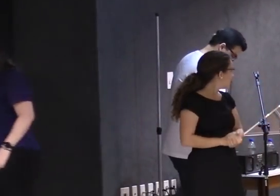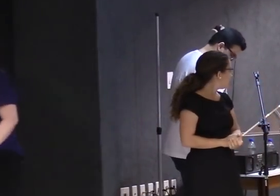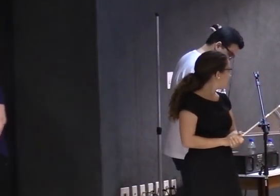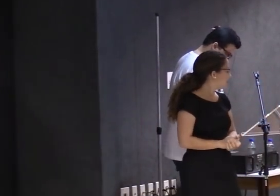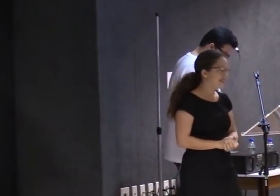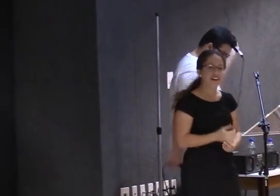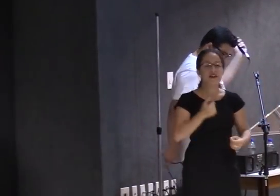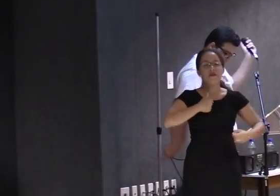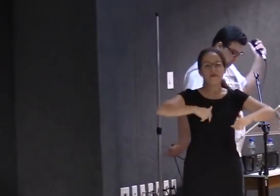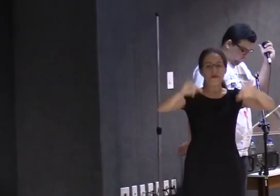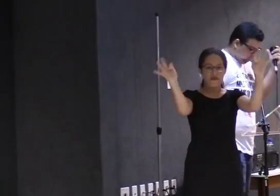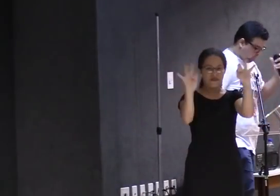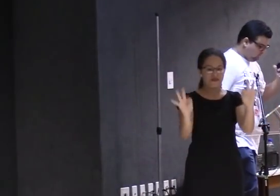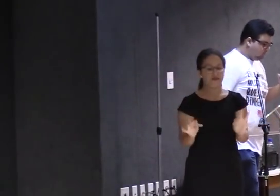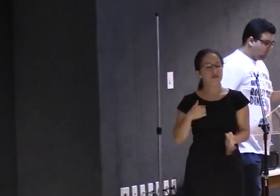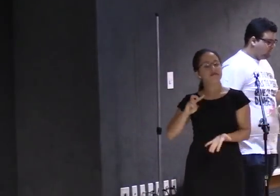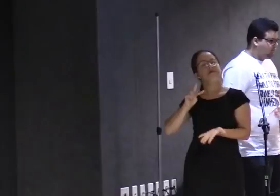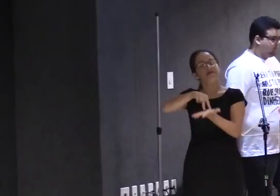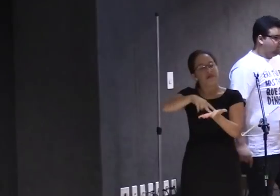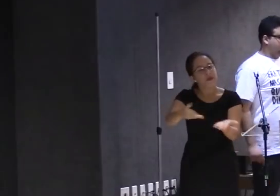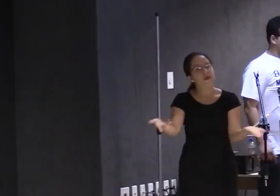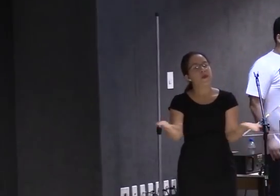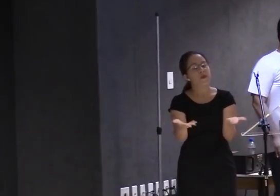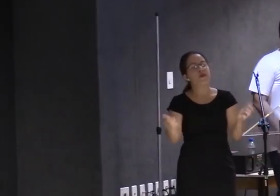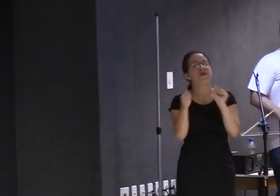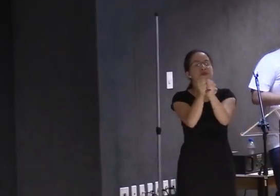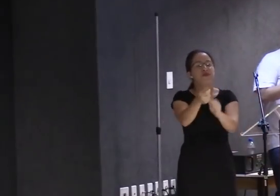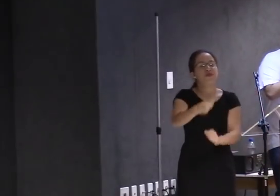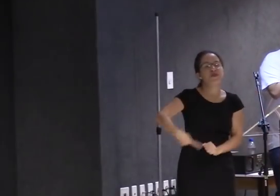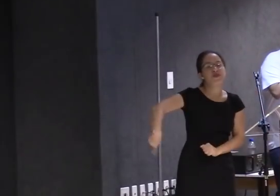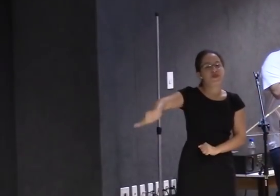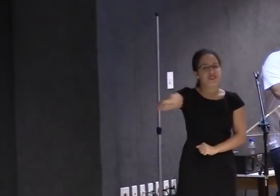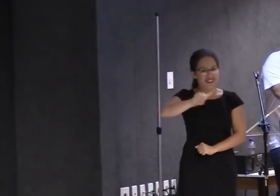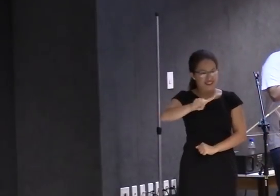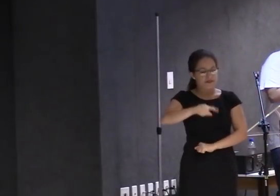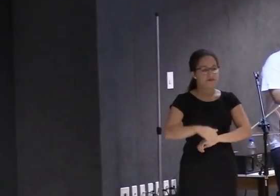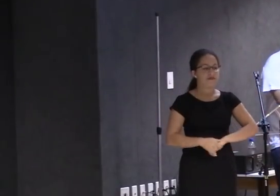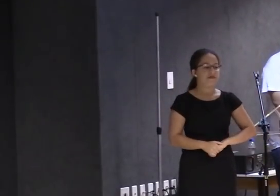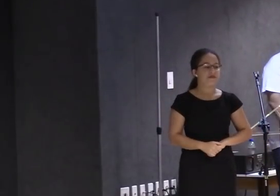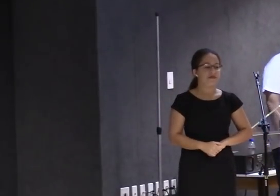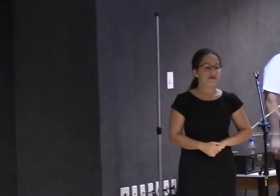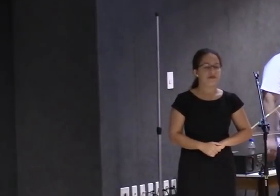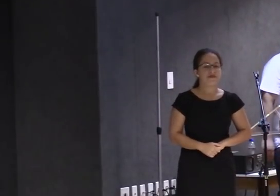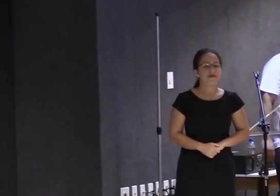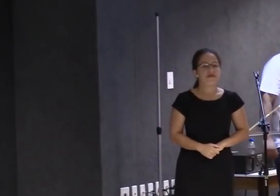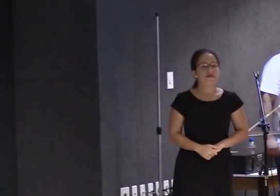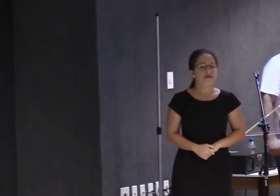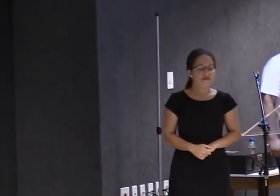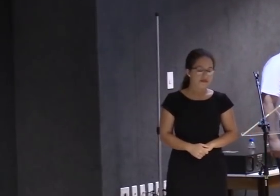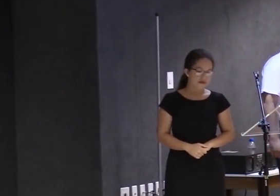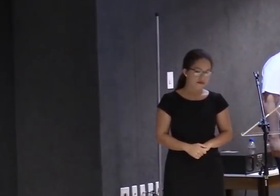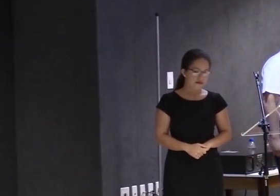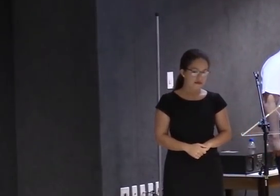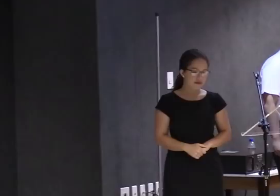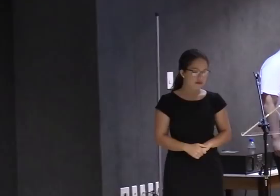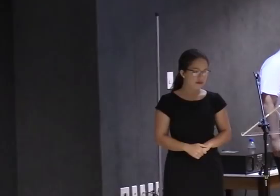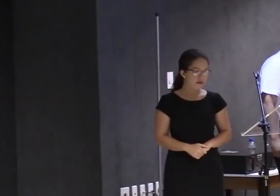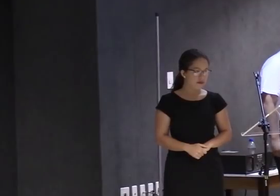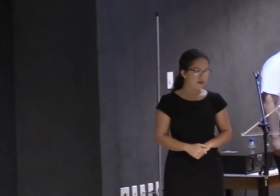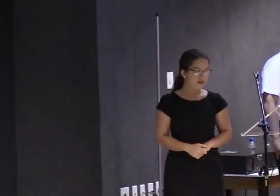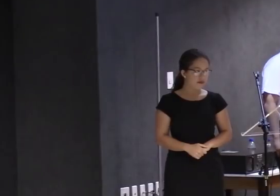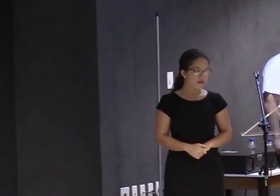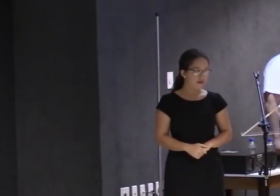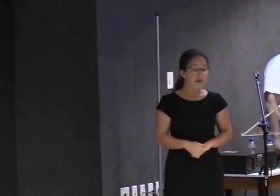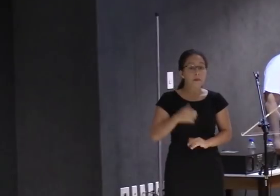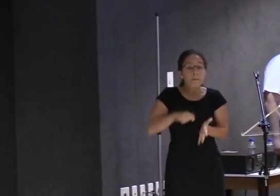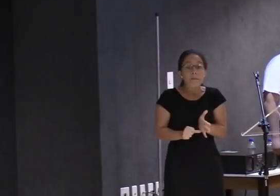I'm very happy to be here today with you. Eu estou muito contente de estar aqui com vocês hoje. It's my